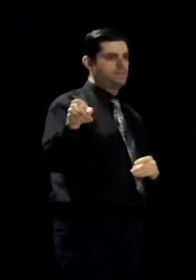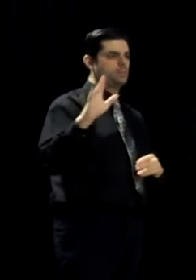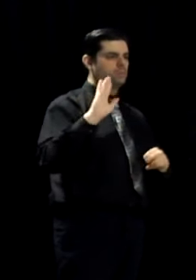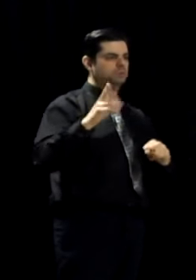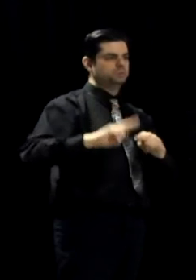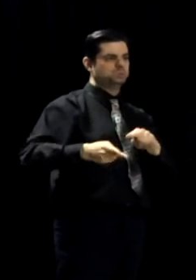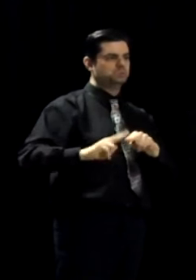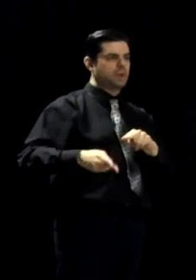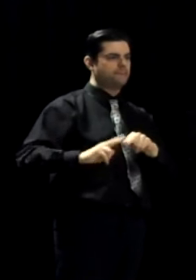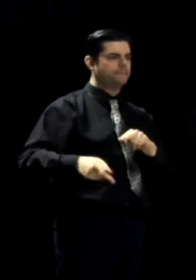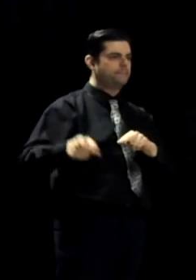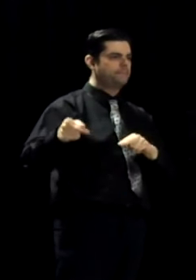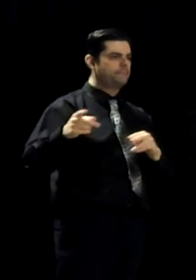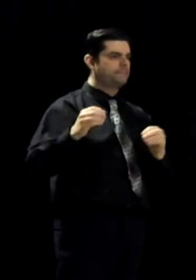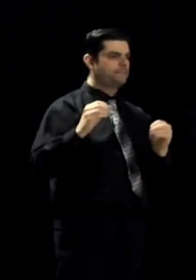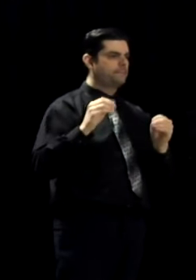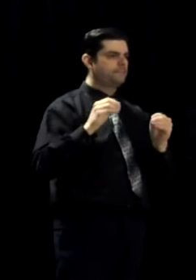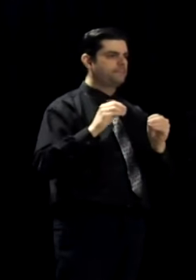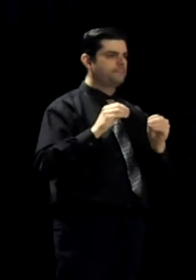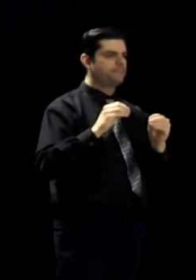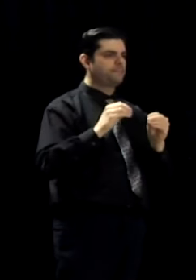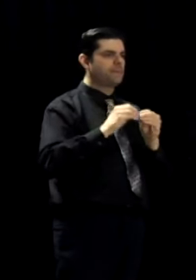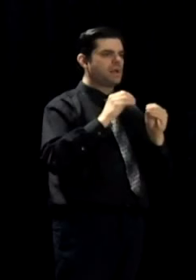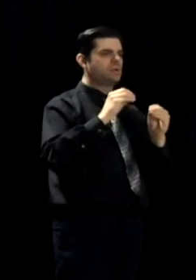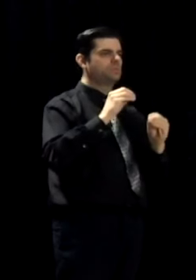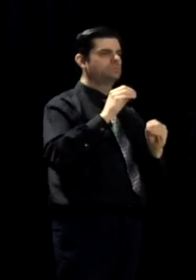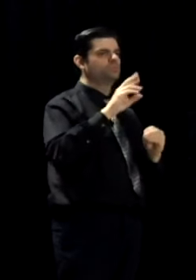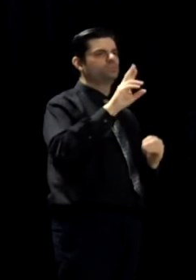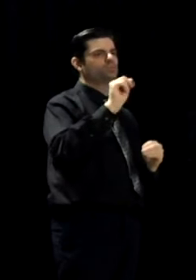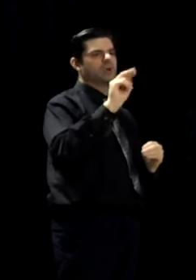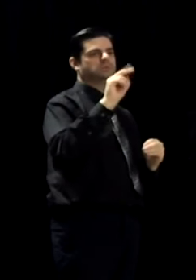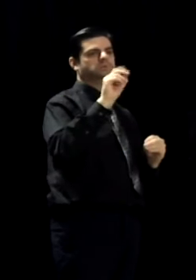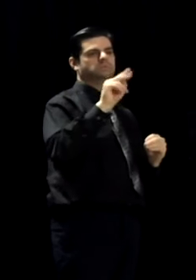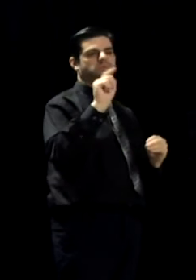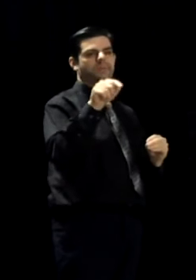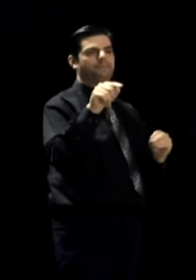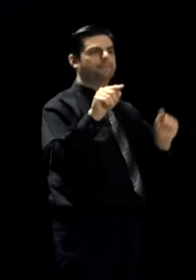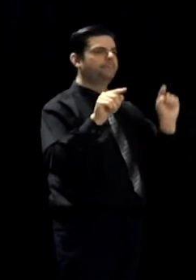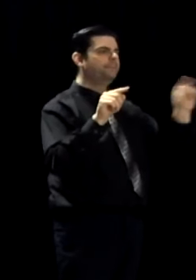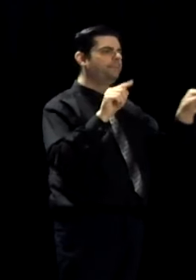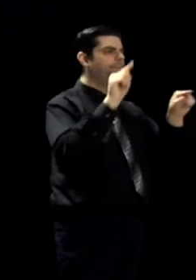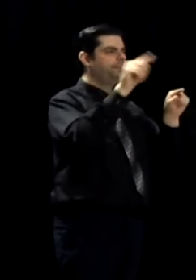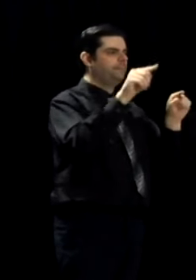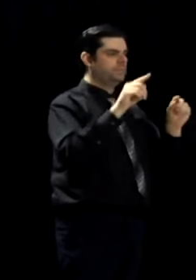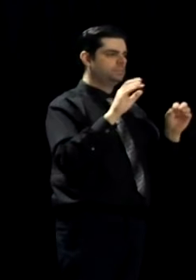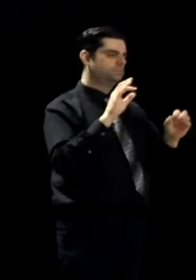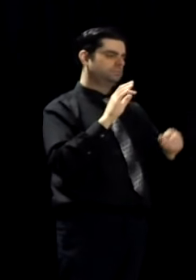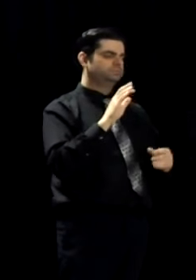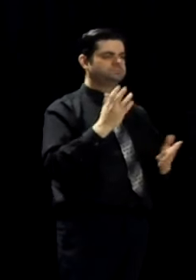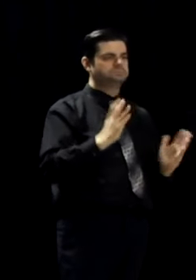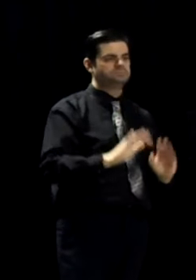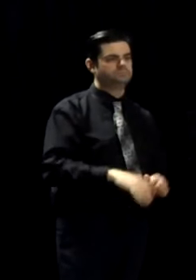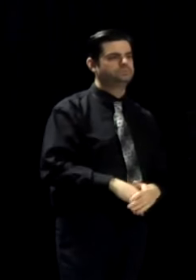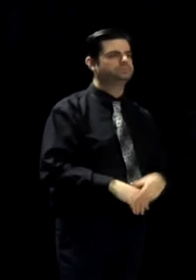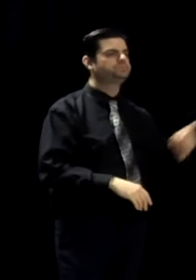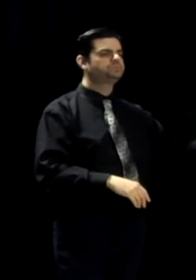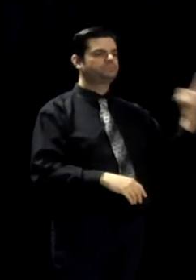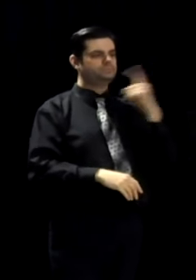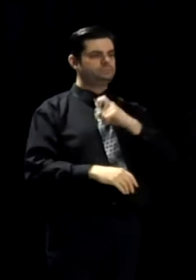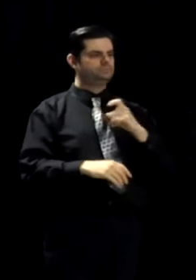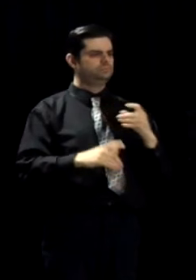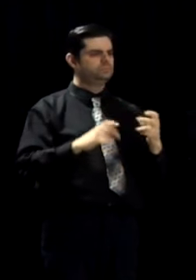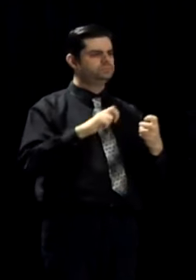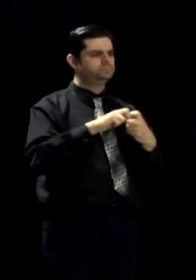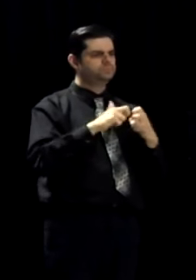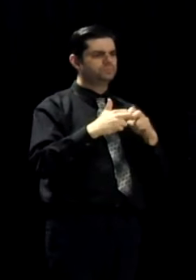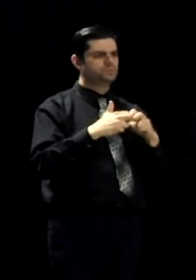be more random and not more surgical. So where the problem sites are in terms of the nursing home facilities or the senior